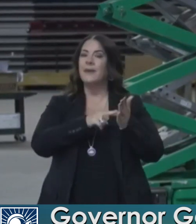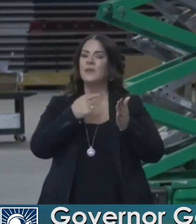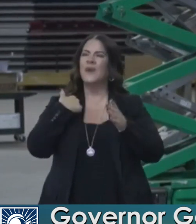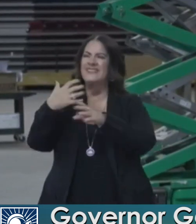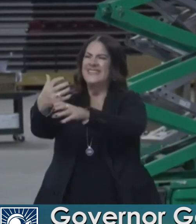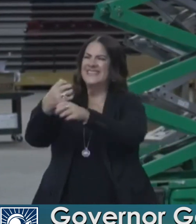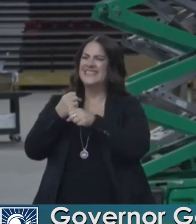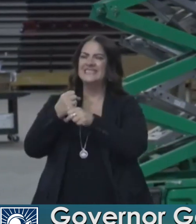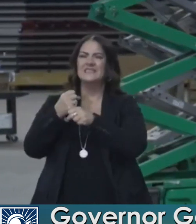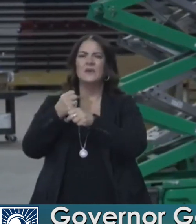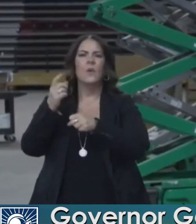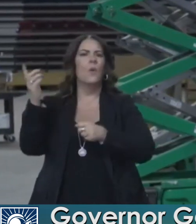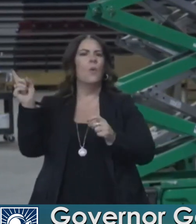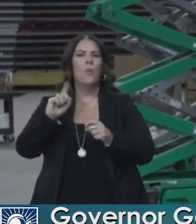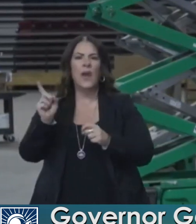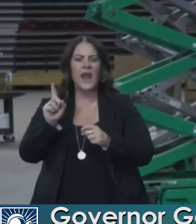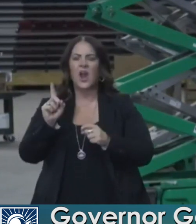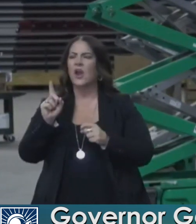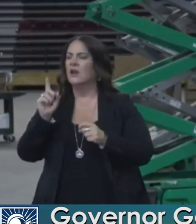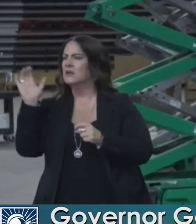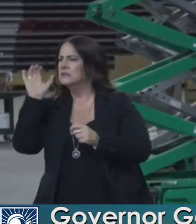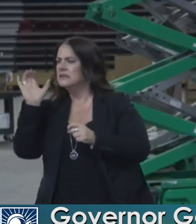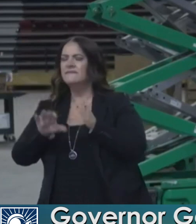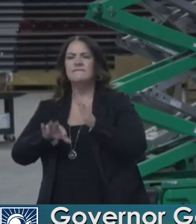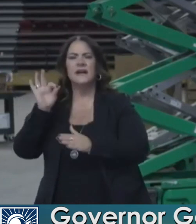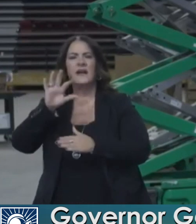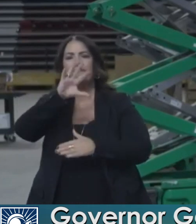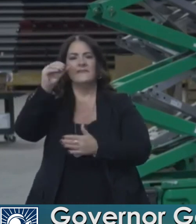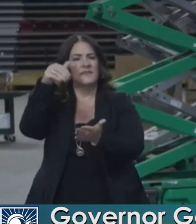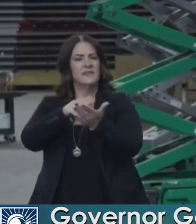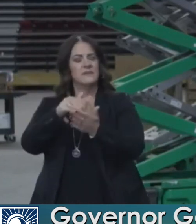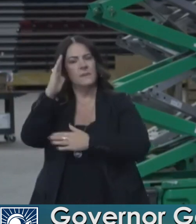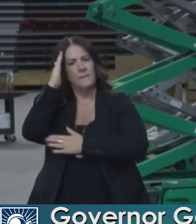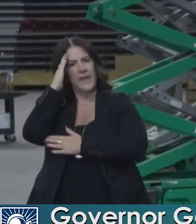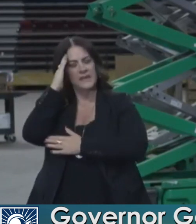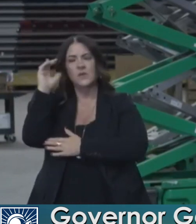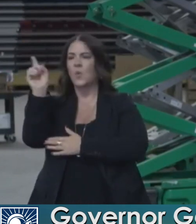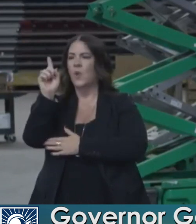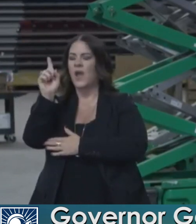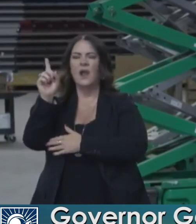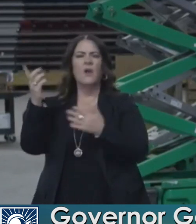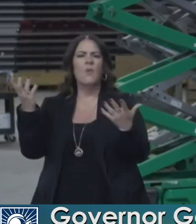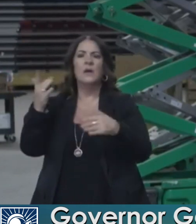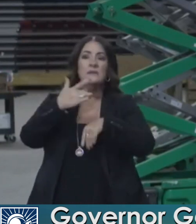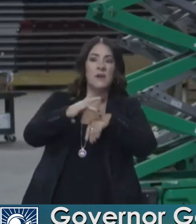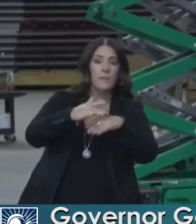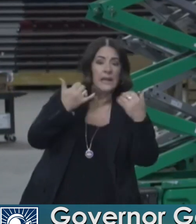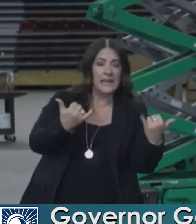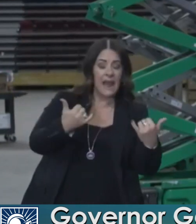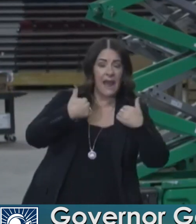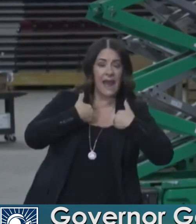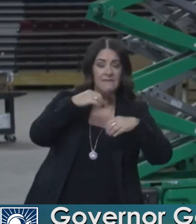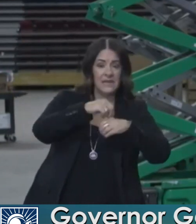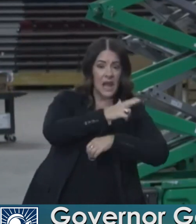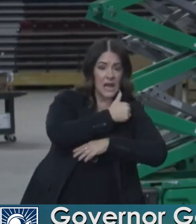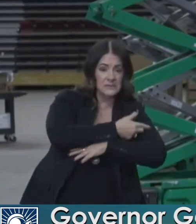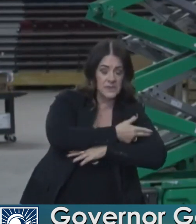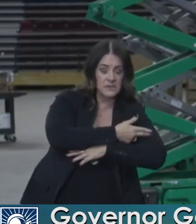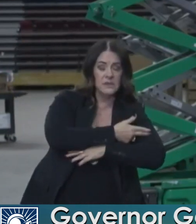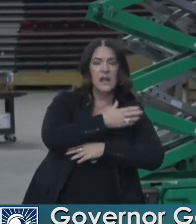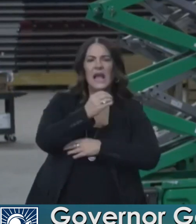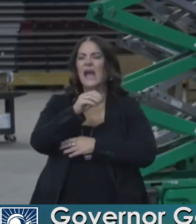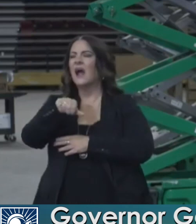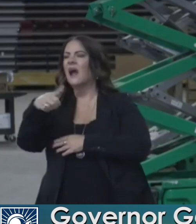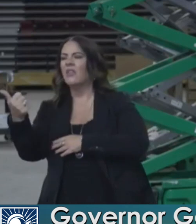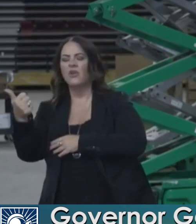some 50,000 beds above and beyond what is currently available in our hospital system. And I say currently